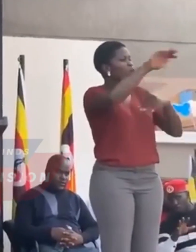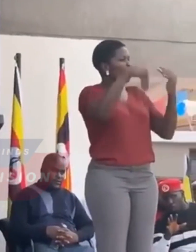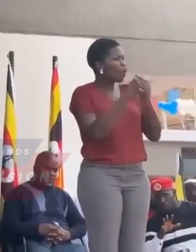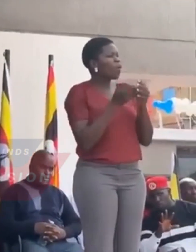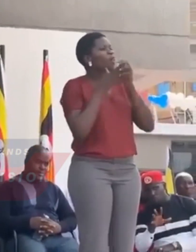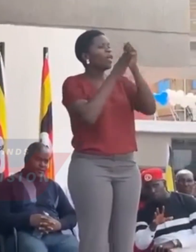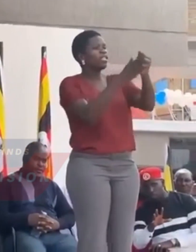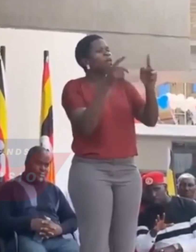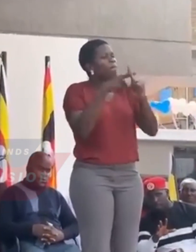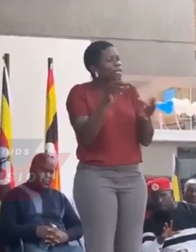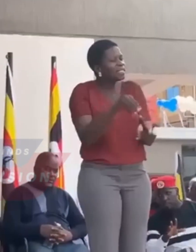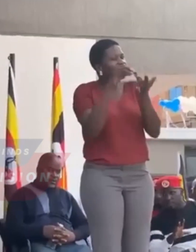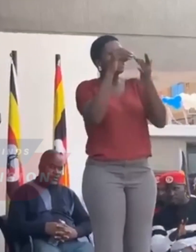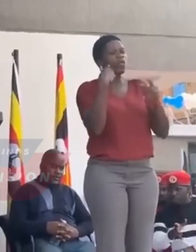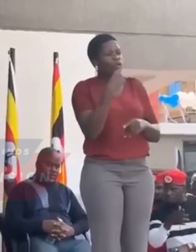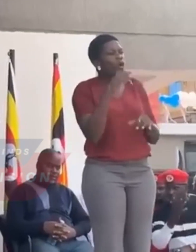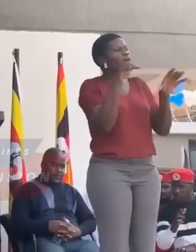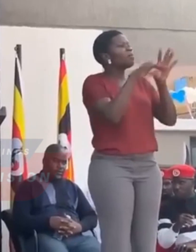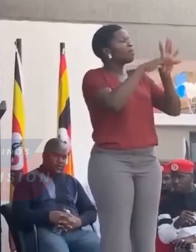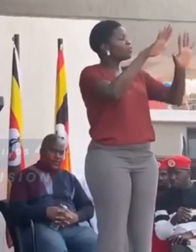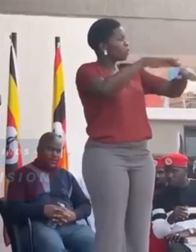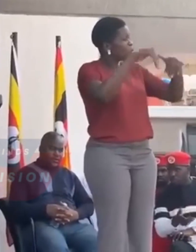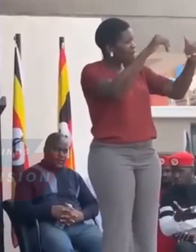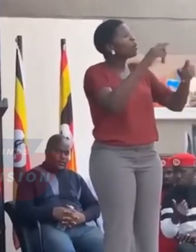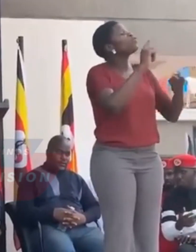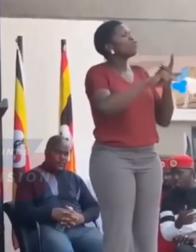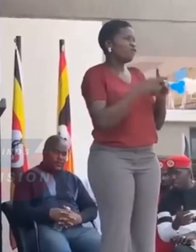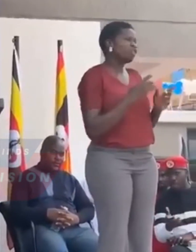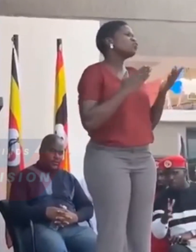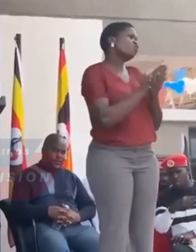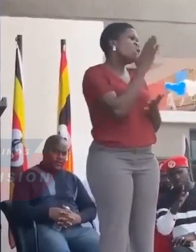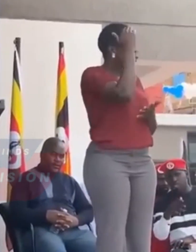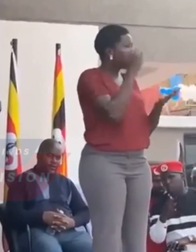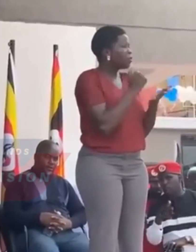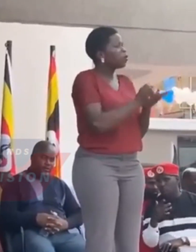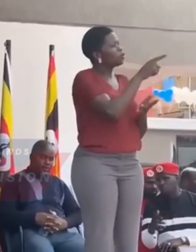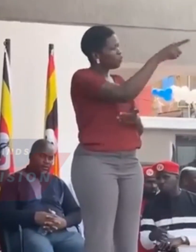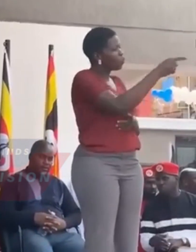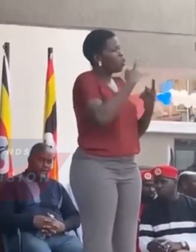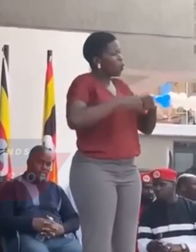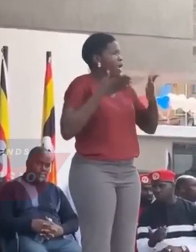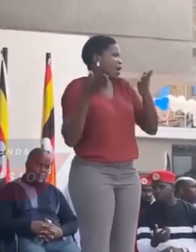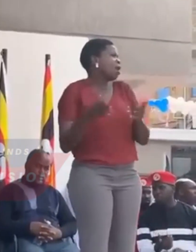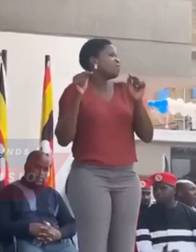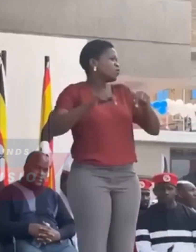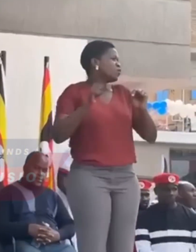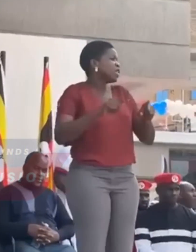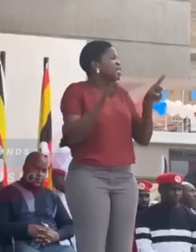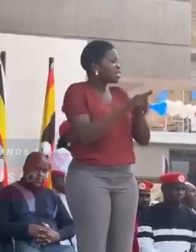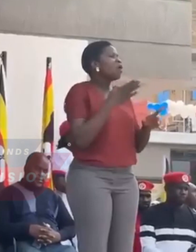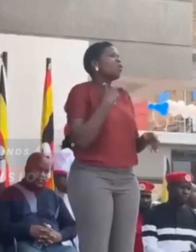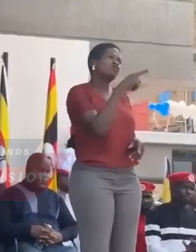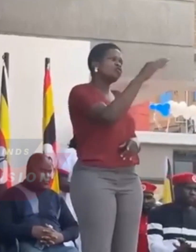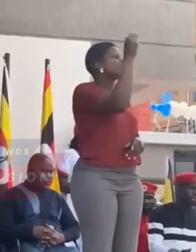leaders, but very especially the members of parliament. Friends, it is mainly because of you that we are here today, and I want you to know